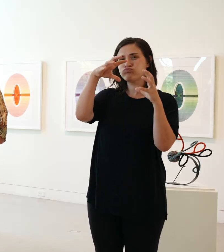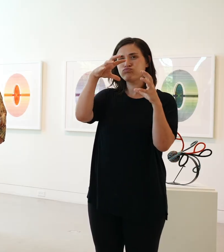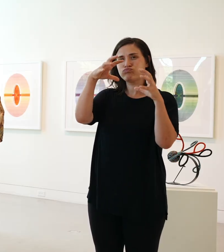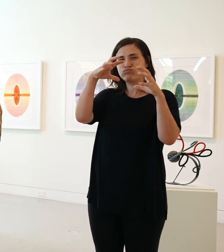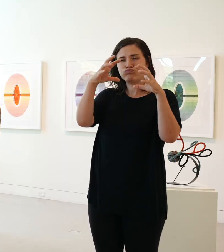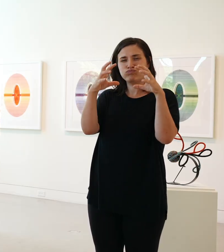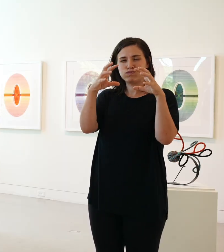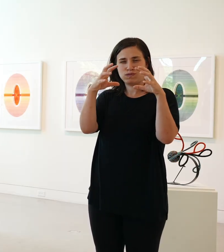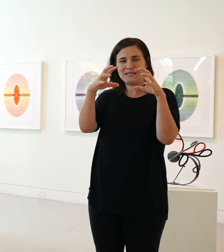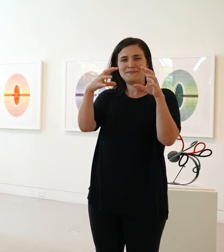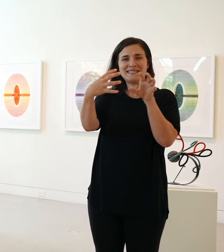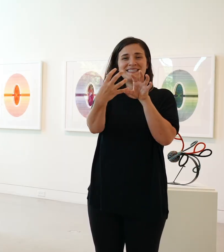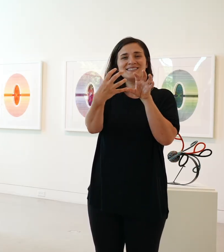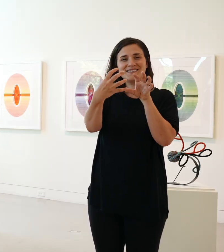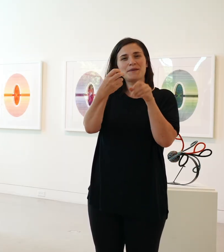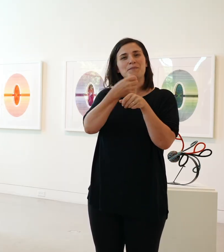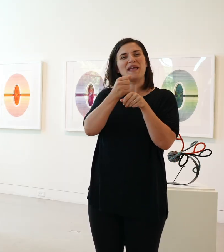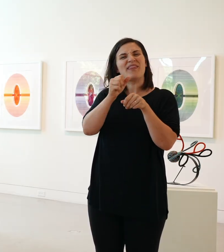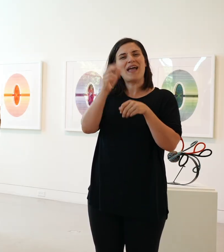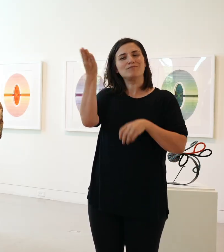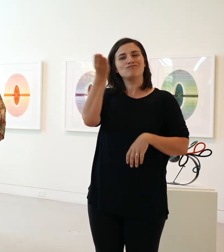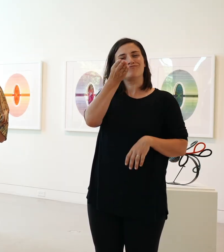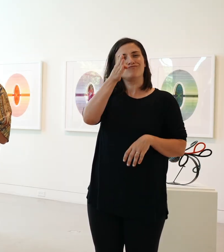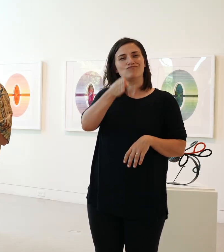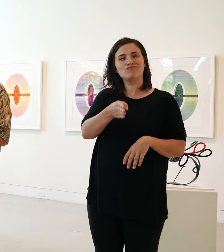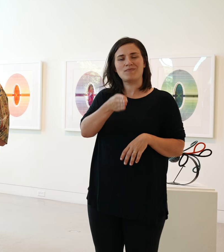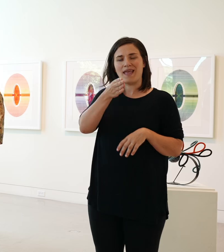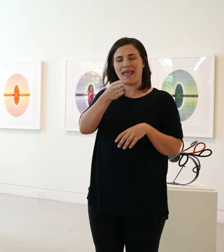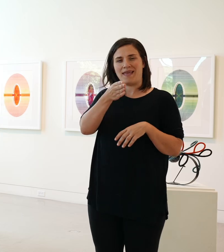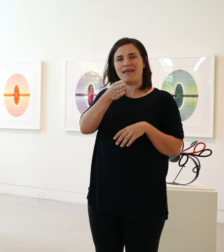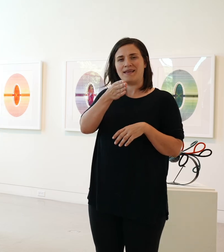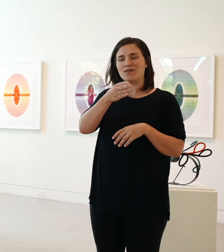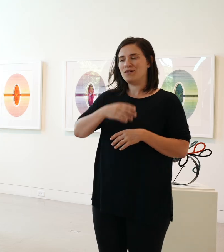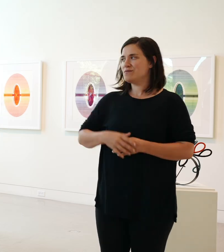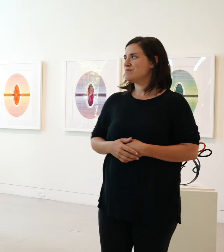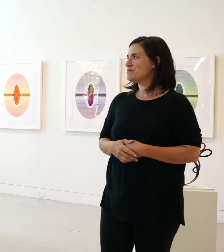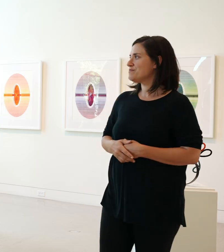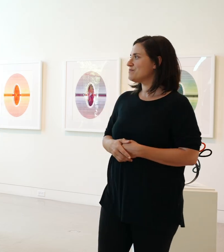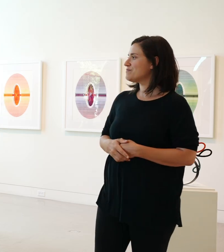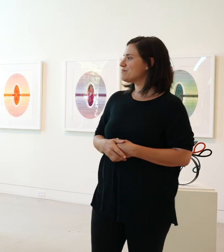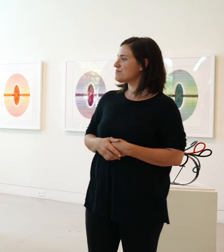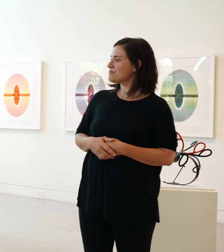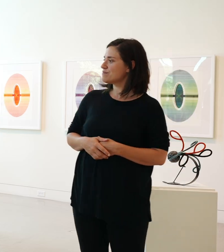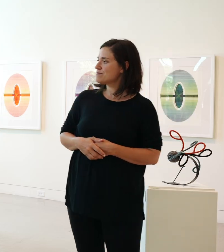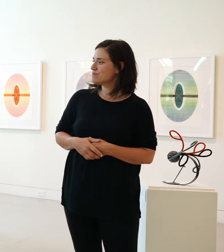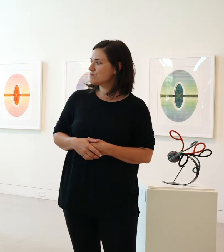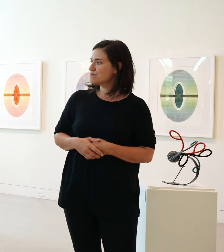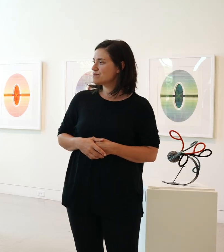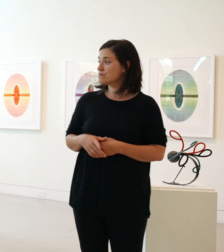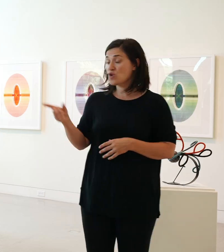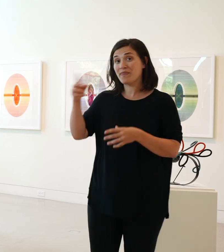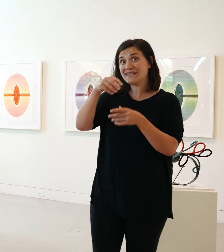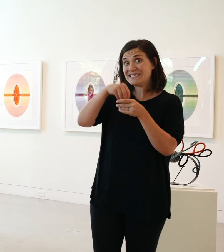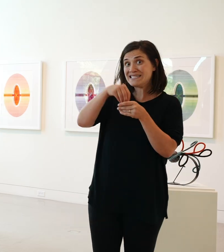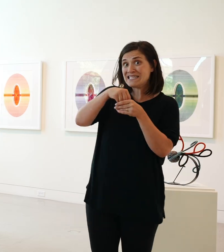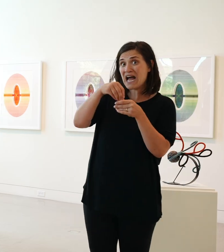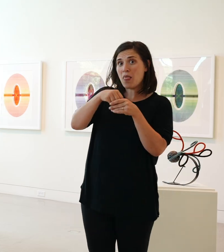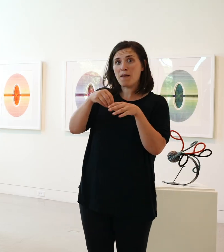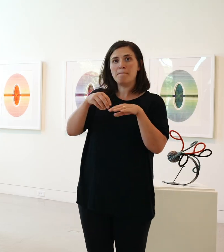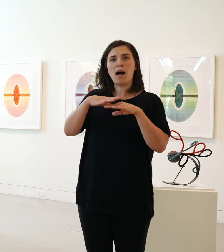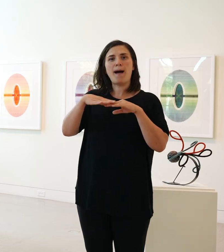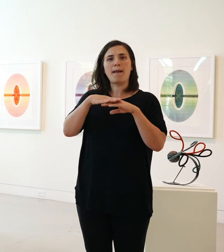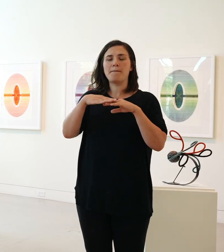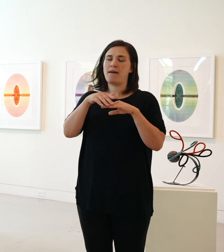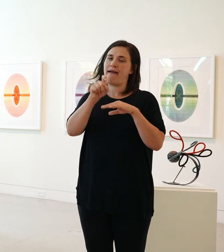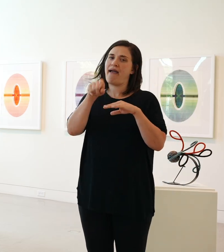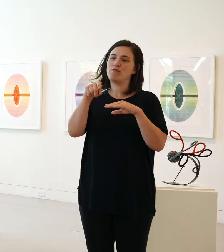it around so I could make this angle come out of it. And once again, I had to load this with steel at the bottom